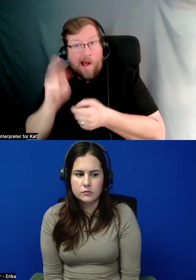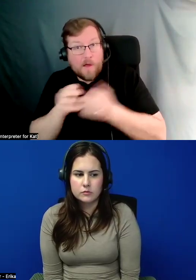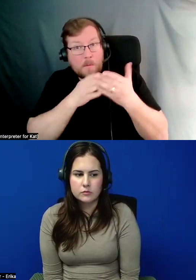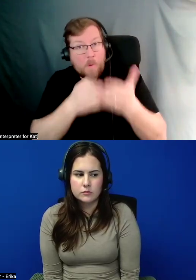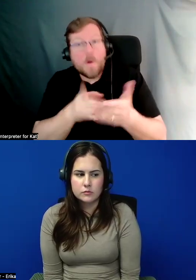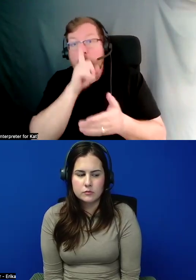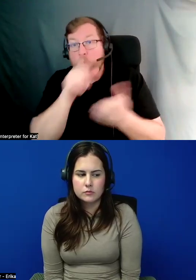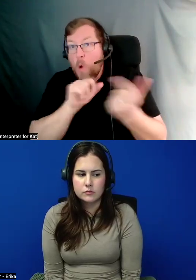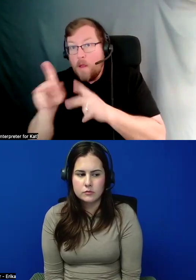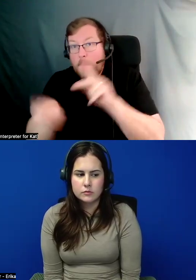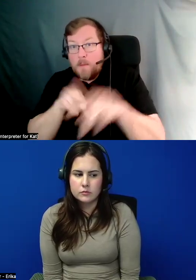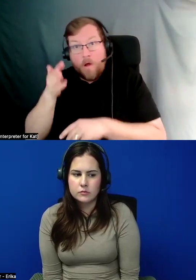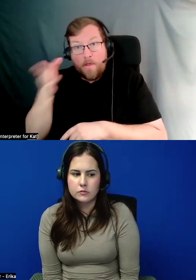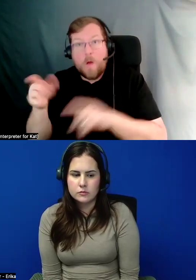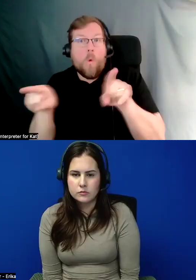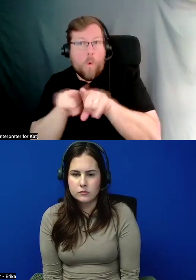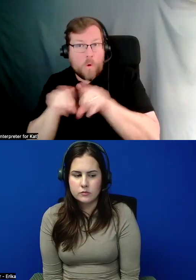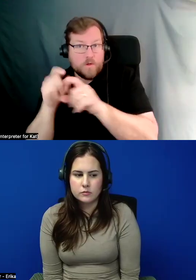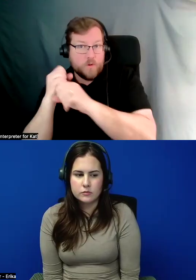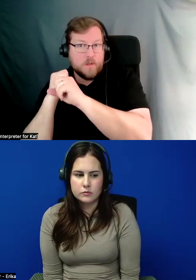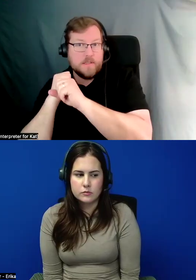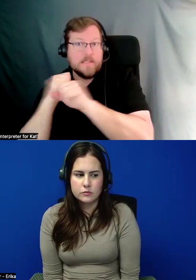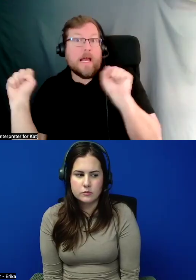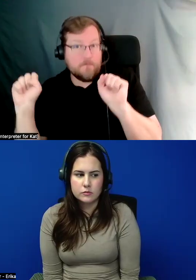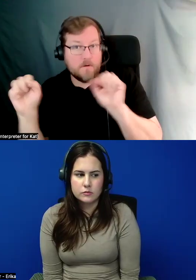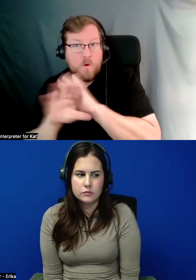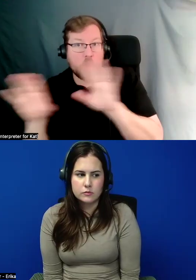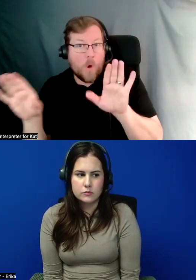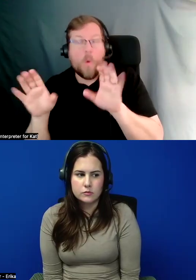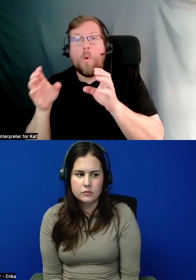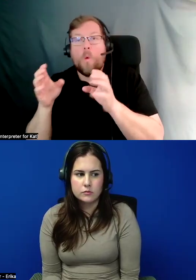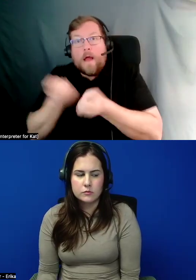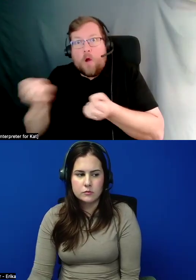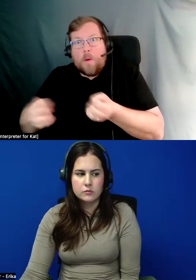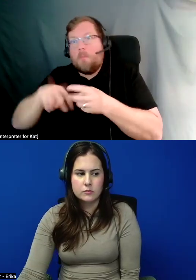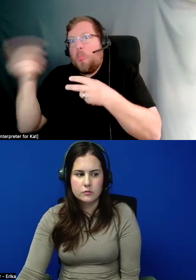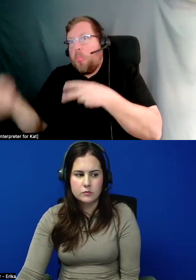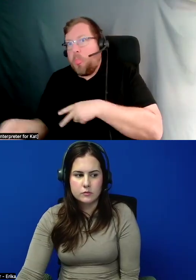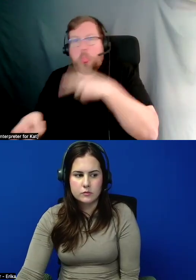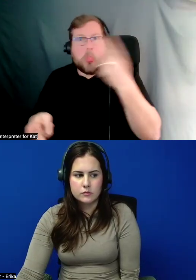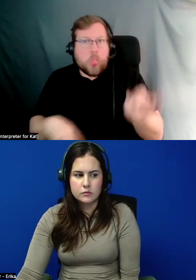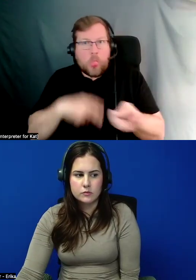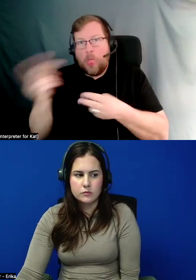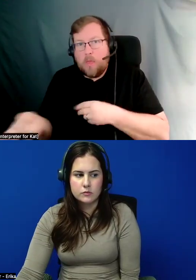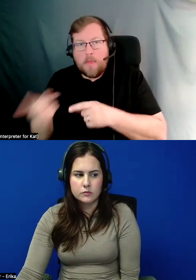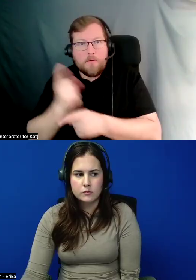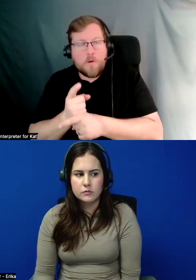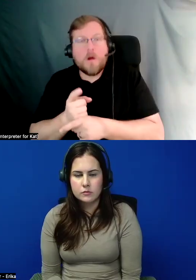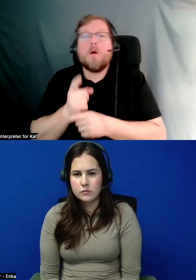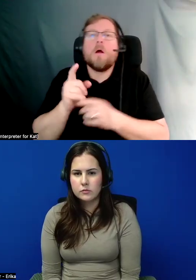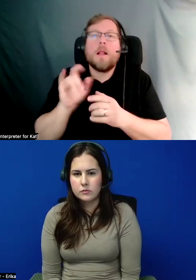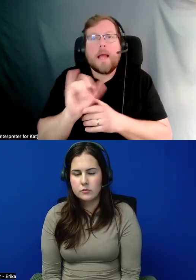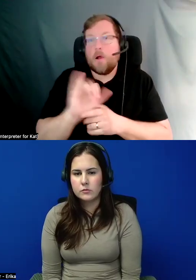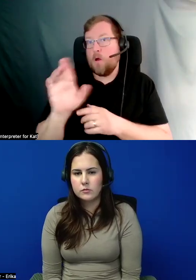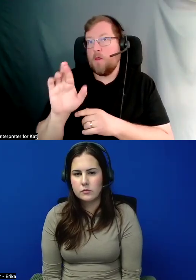people on the boat are safe? Along with no equipment flying off the boat or, like with the